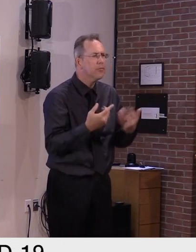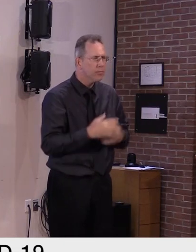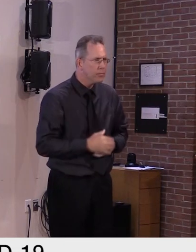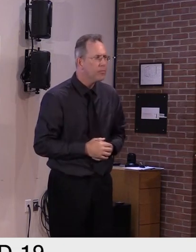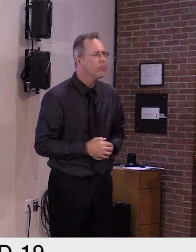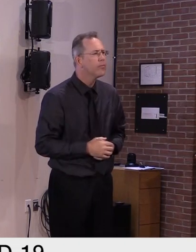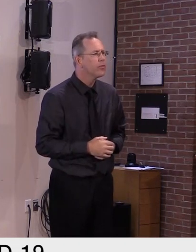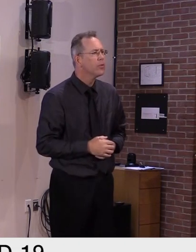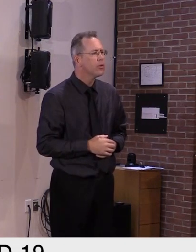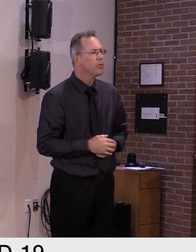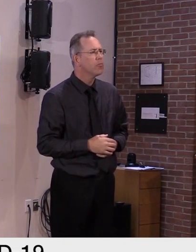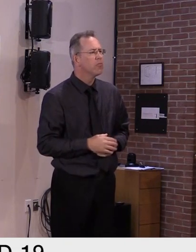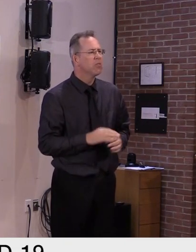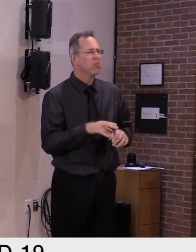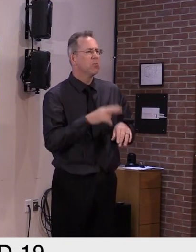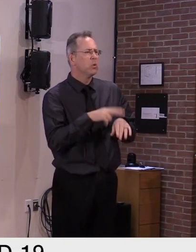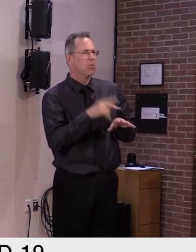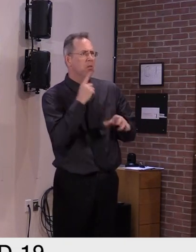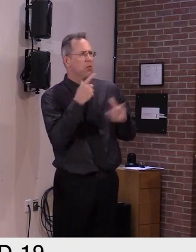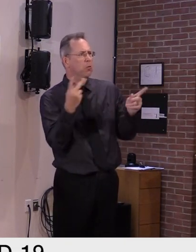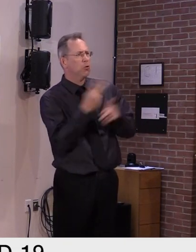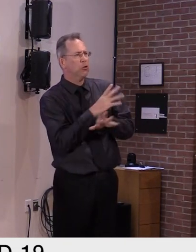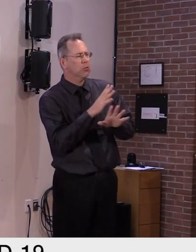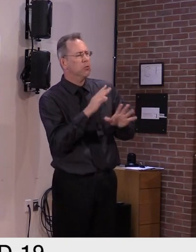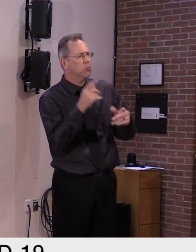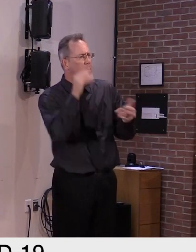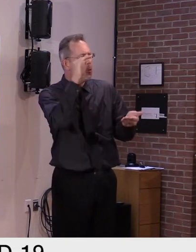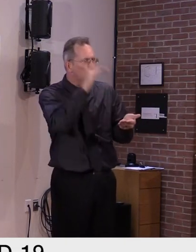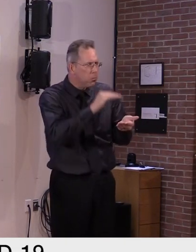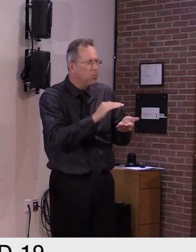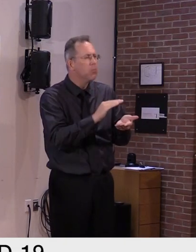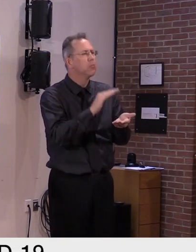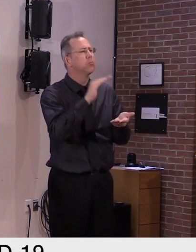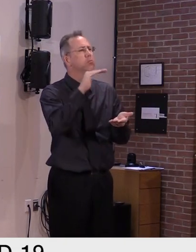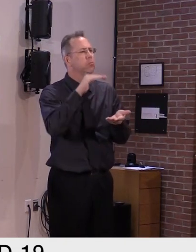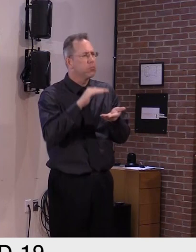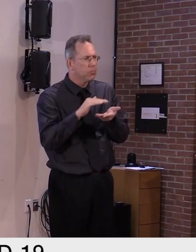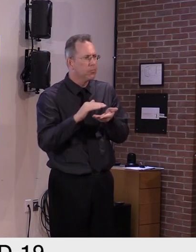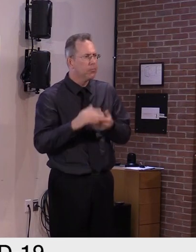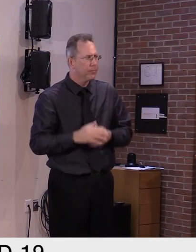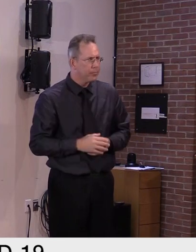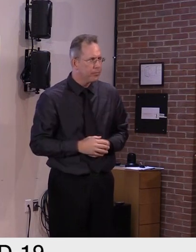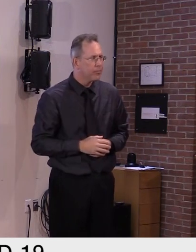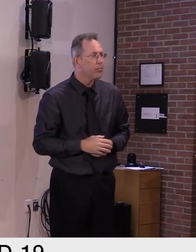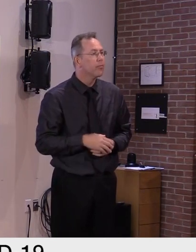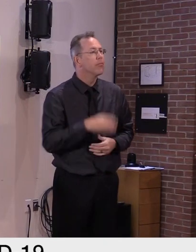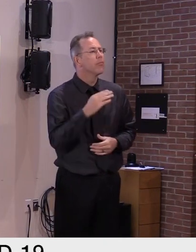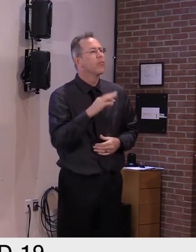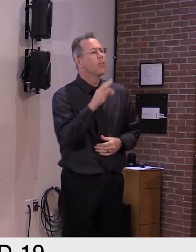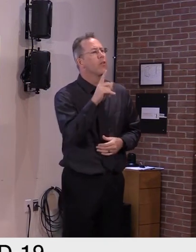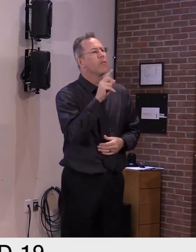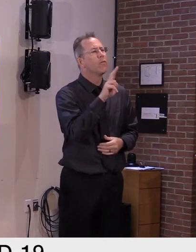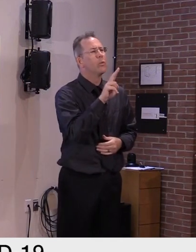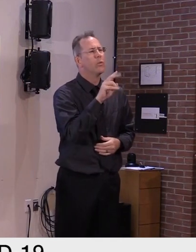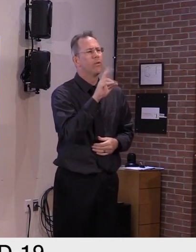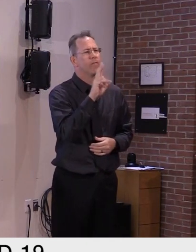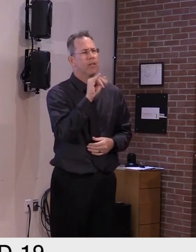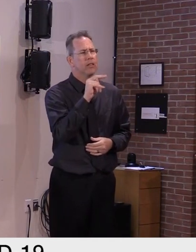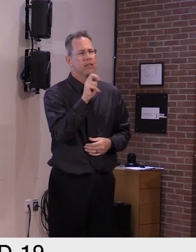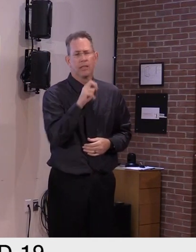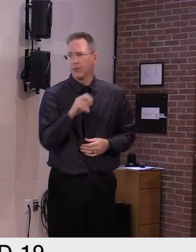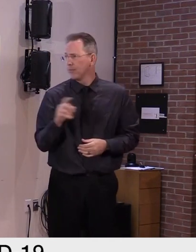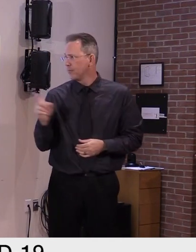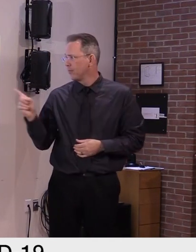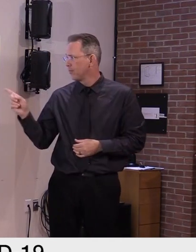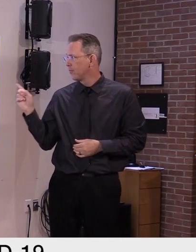Vermont. Turning now to the update relating to flu vaccination data. Again, good news here,